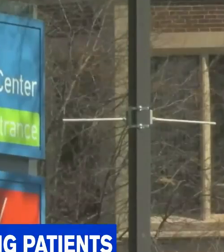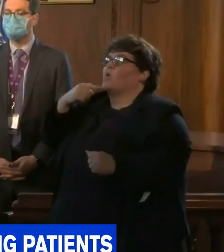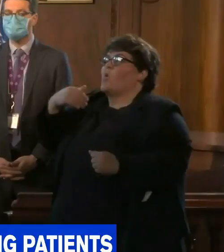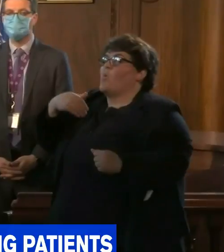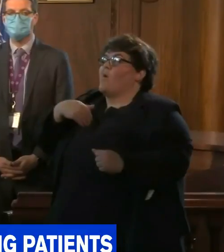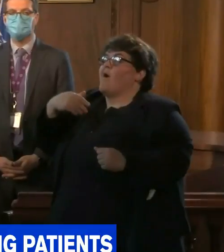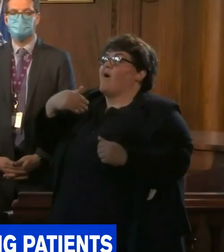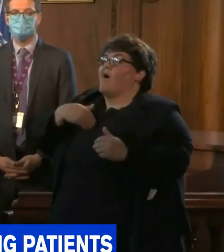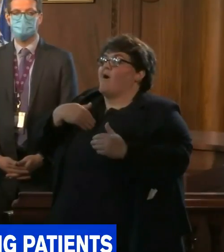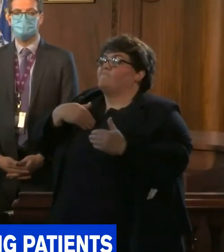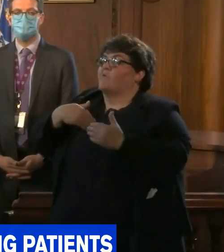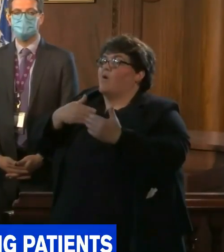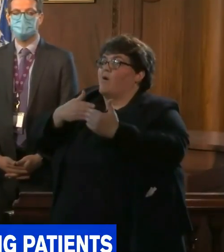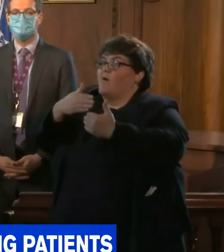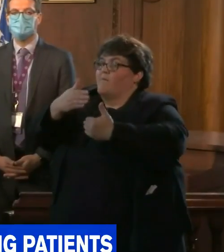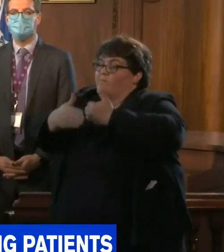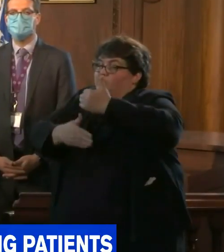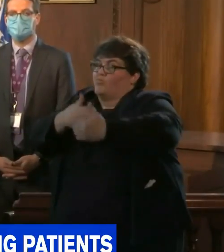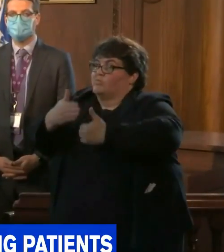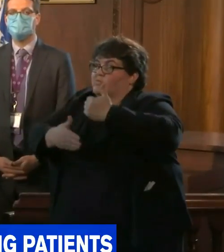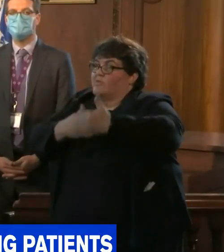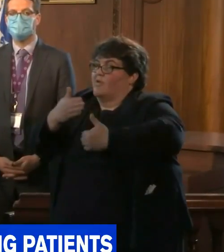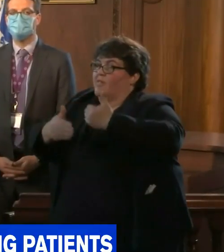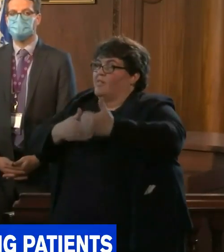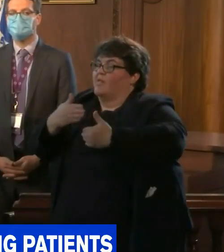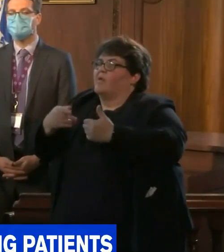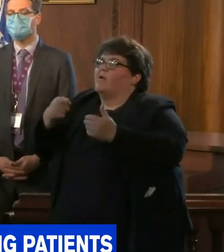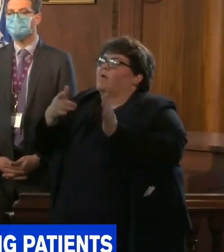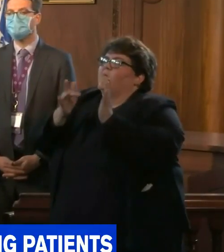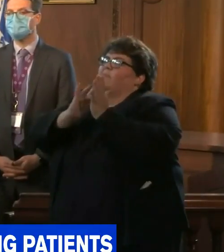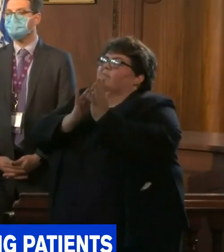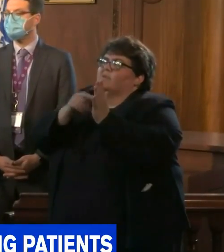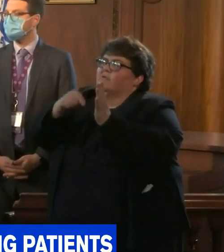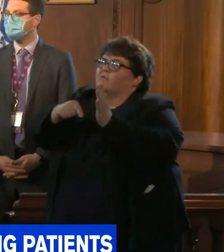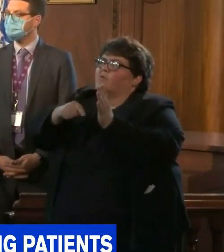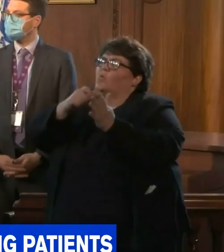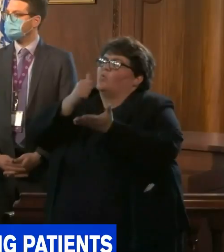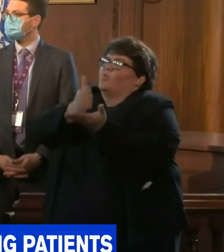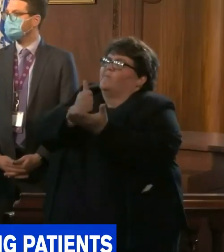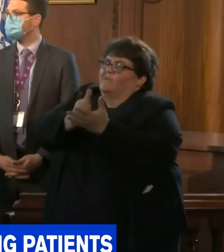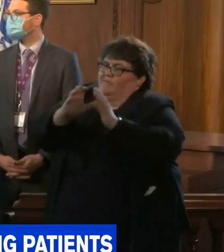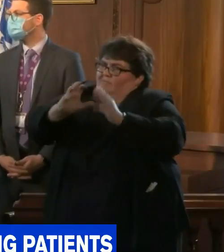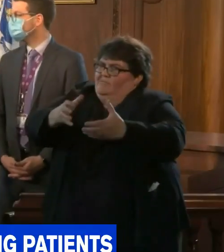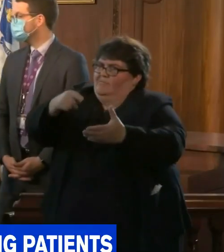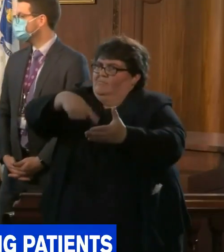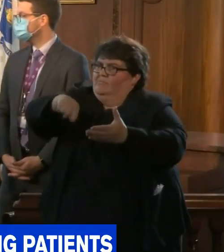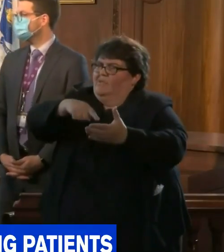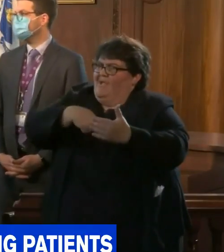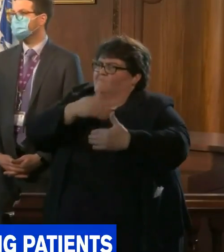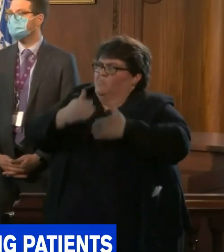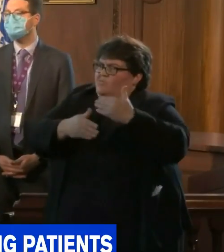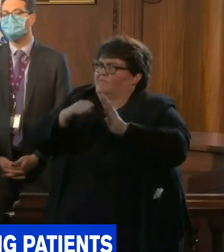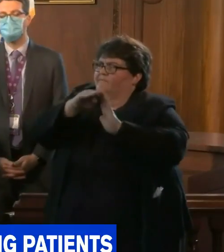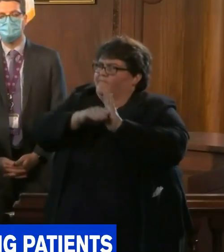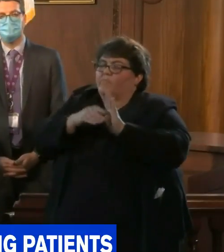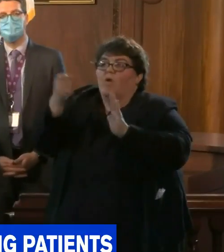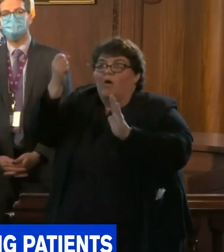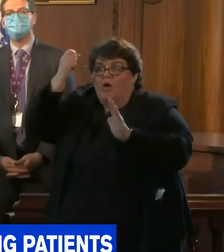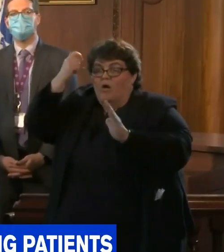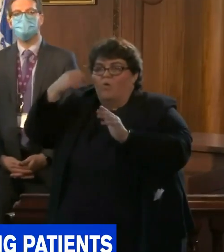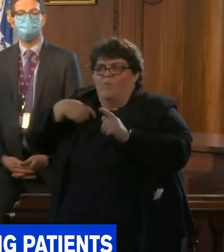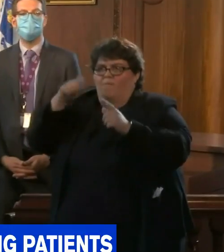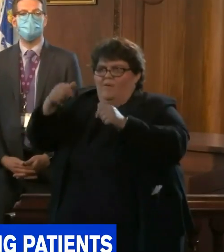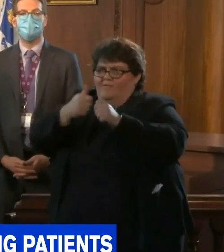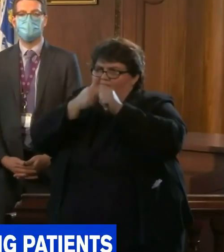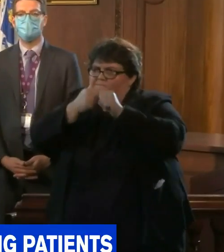also released it on emergency use authorization, which would mean that even a hospital without a protocol could apply